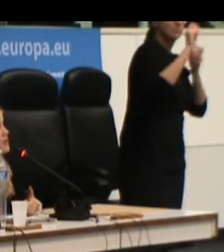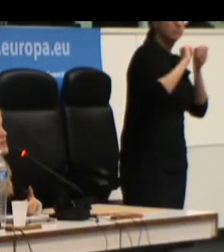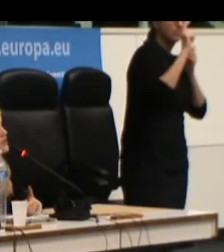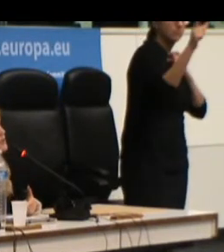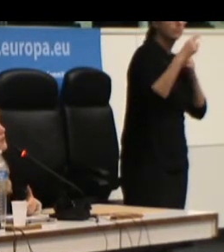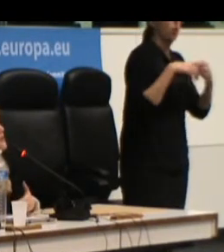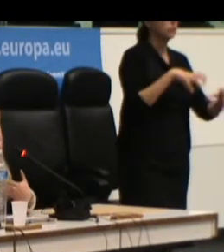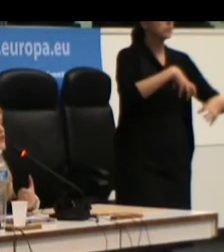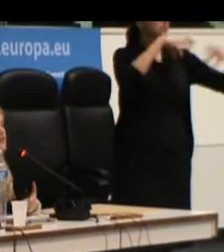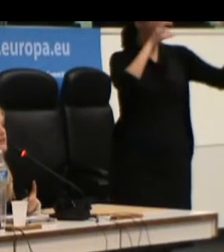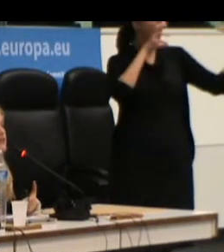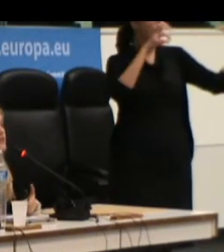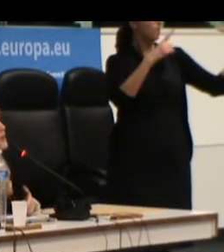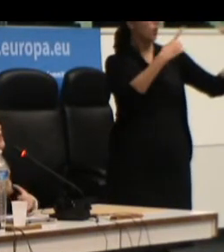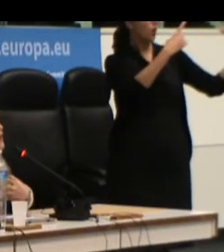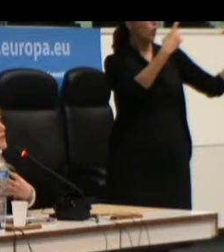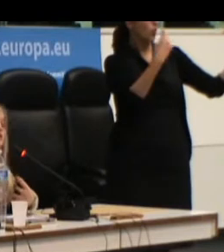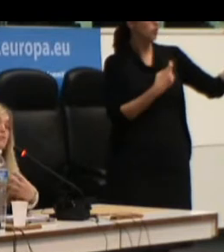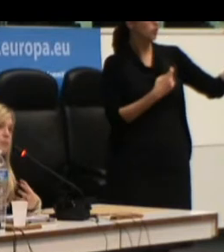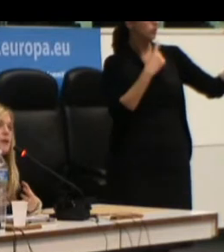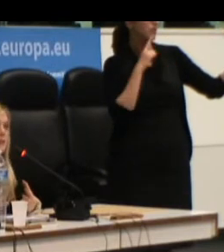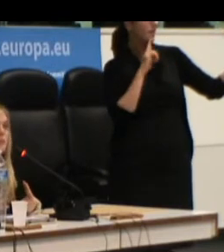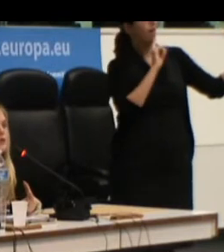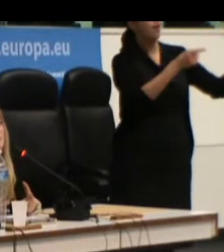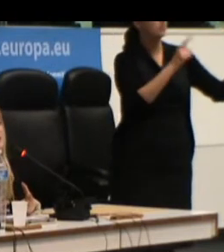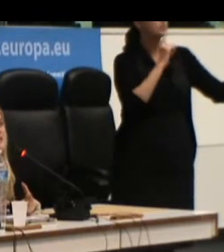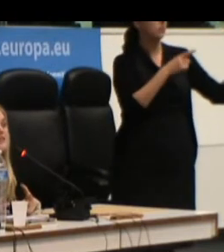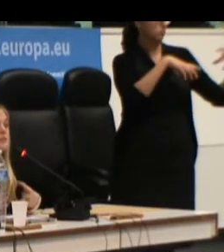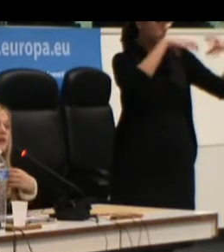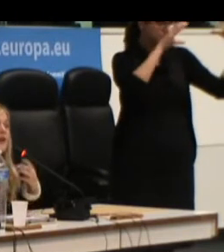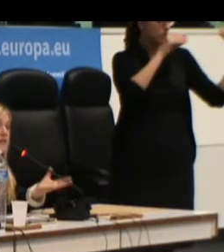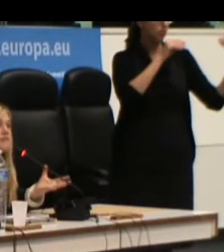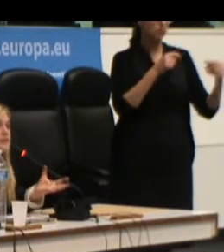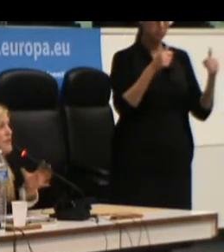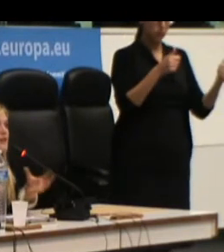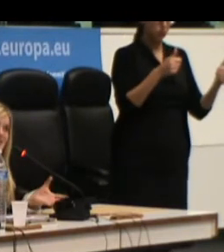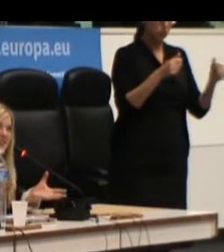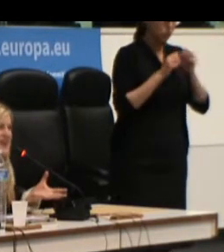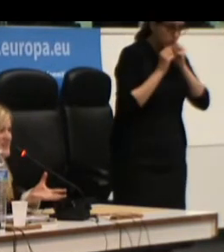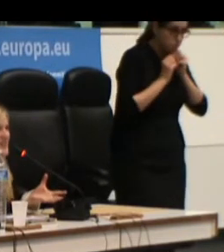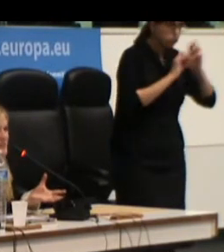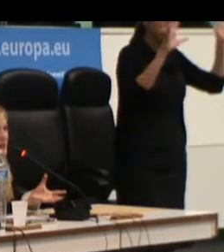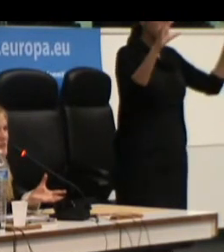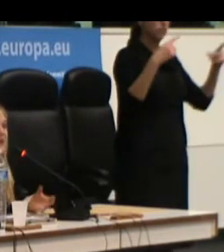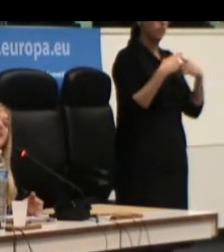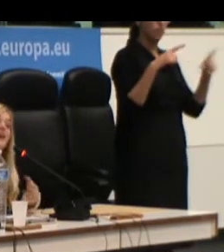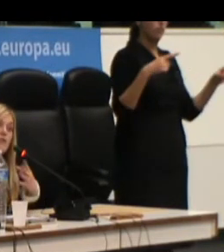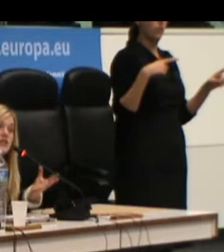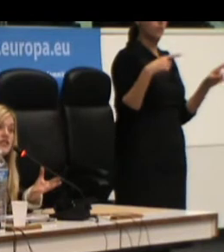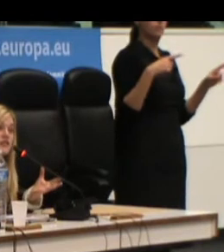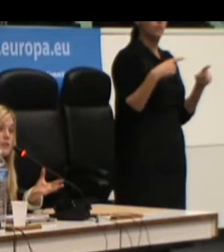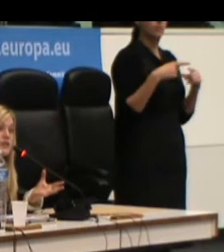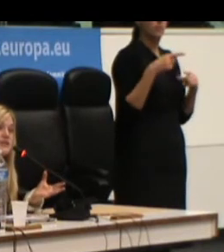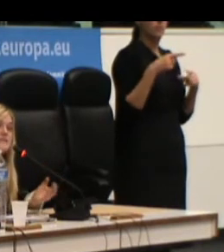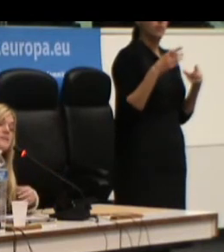developing Skype sessions with question and answers. There's a big, big possibility there to make it a very different kind of virtual library and